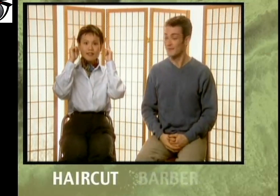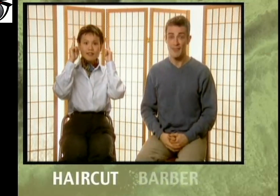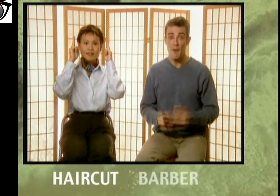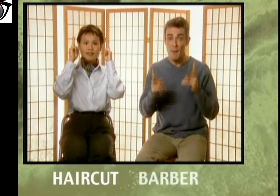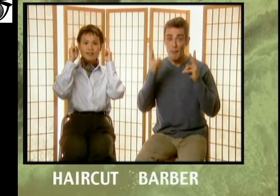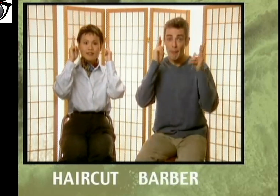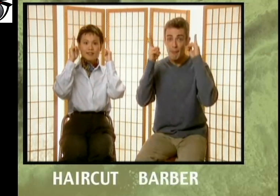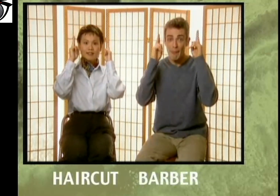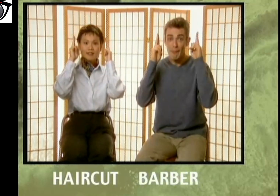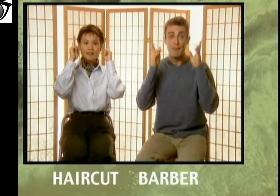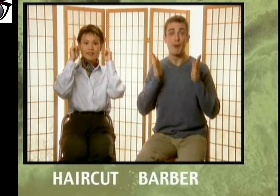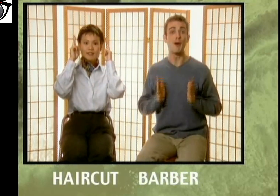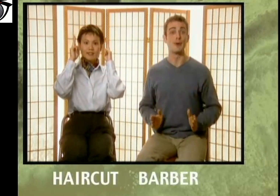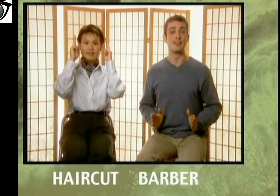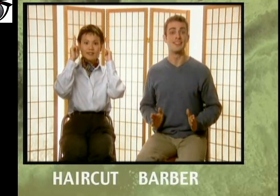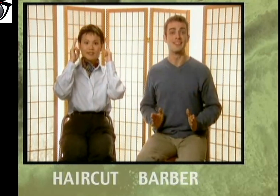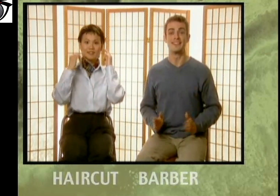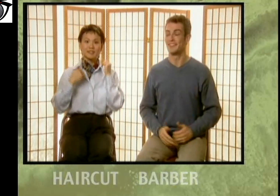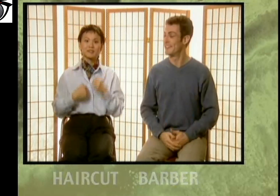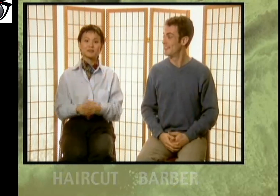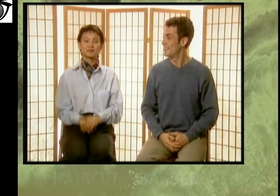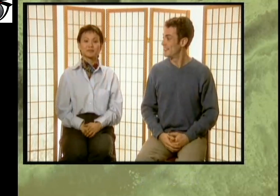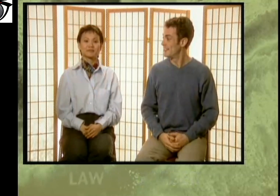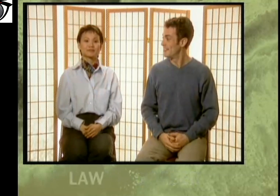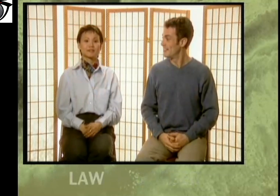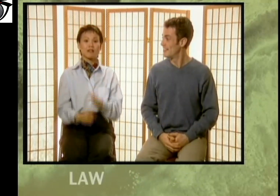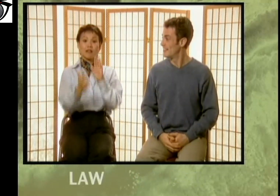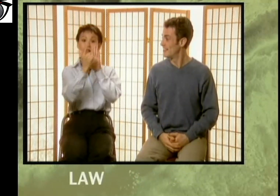Haircut. Barber.